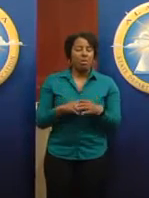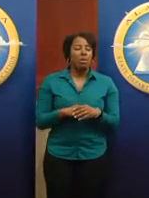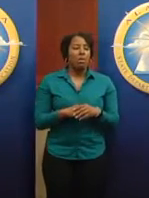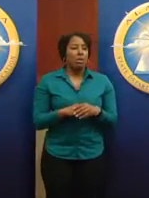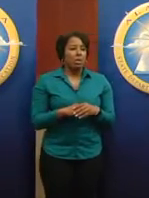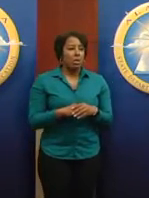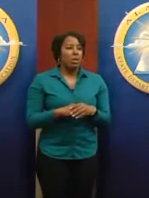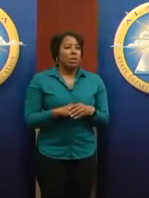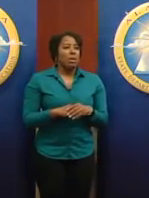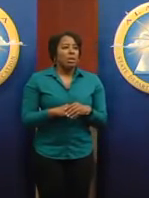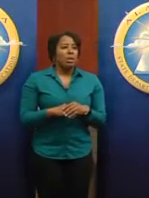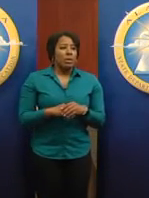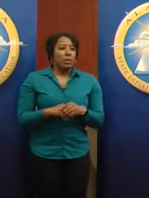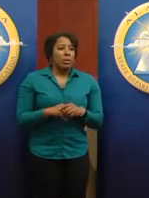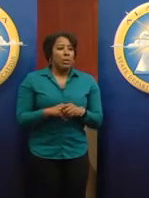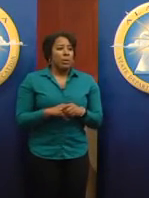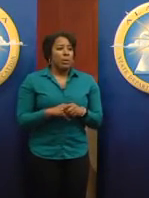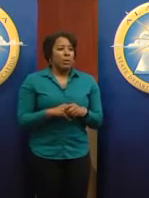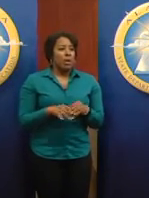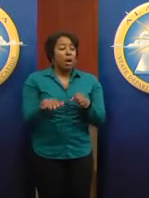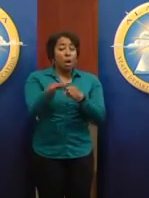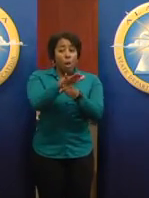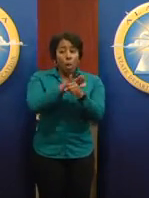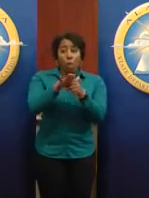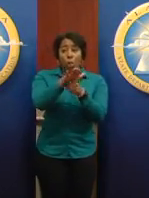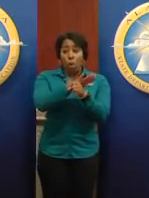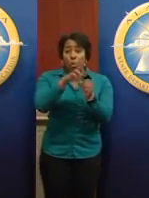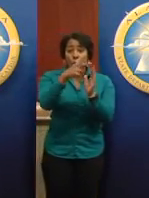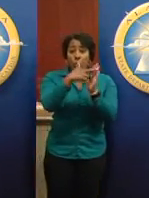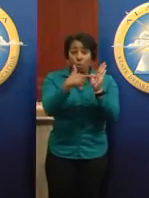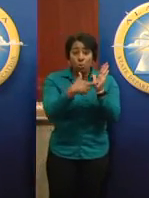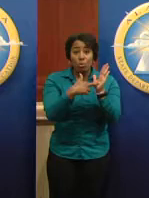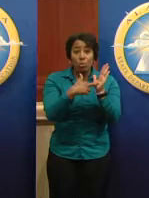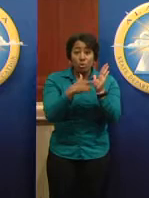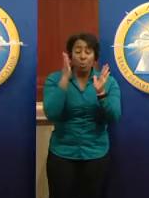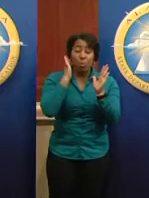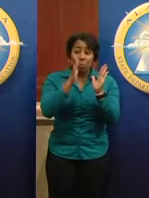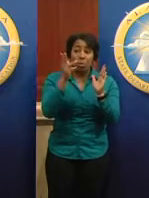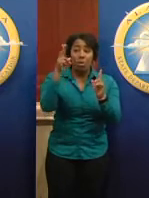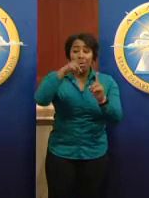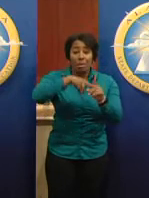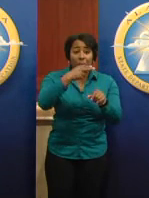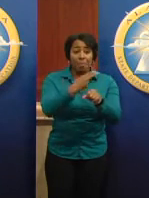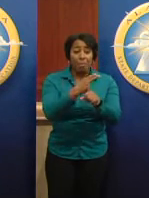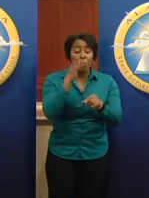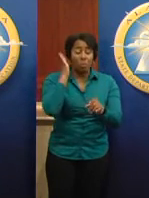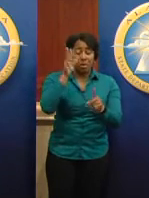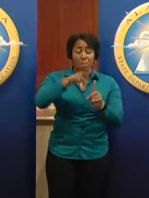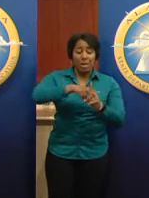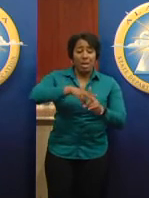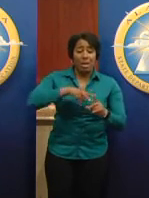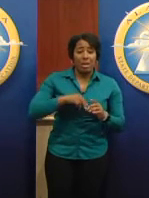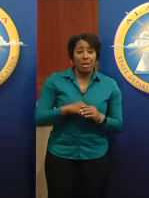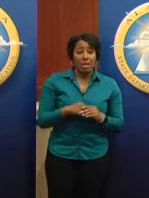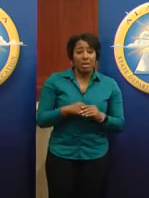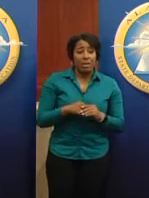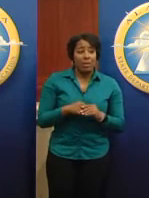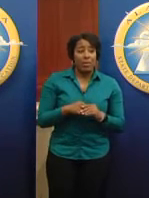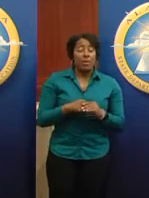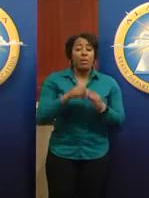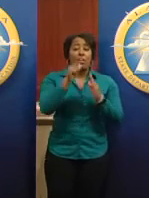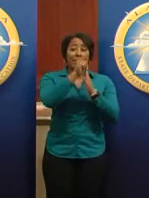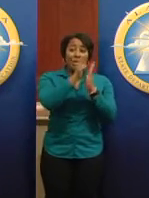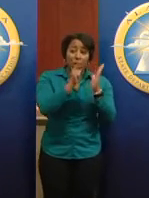so local jurisdiction rules will also apply. And we say that, you know, in our central guidance, that it's a, it's law,